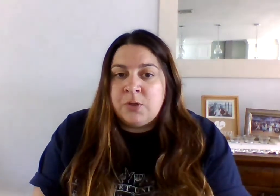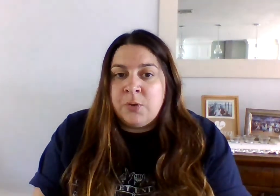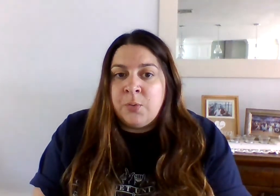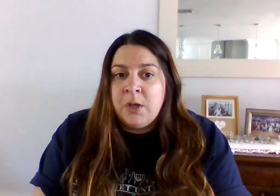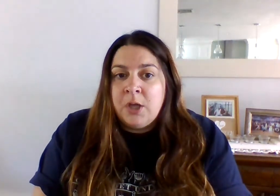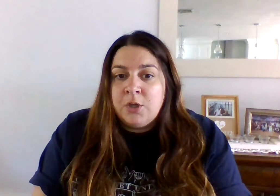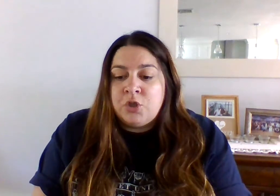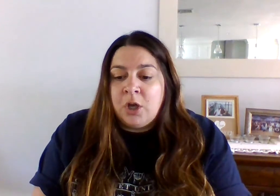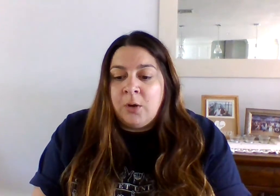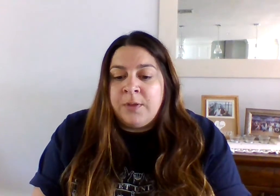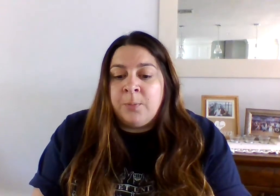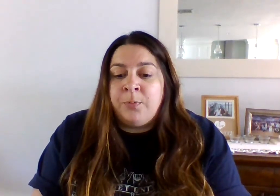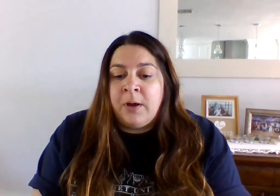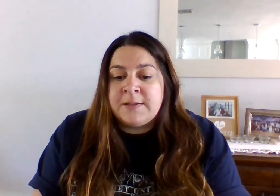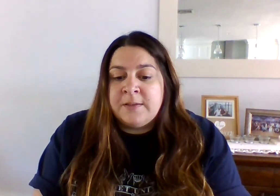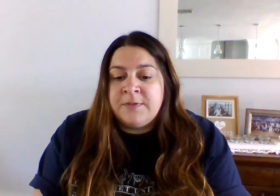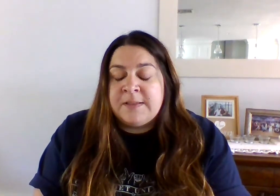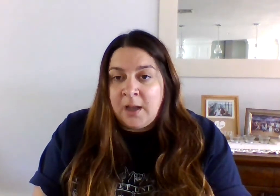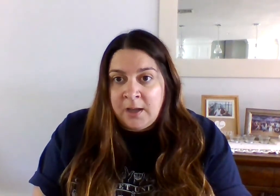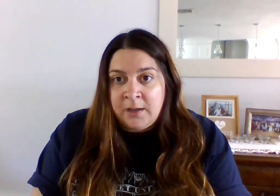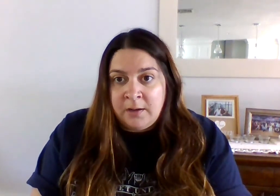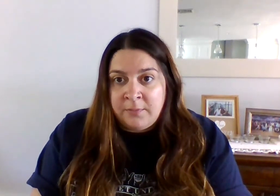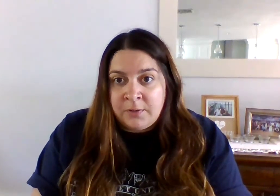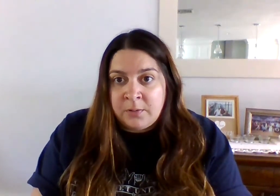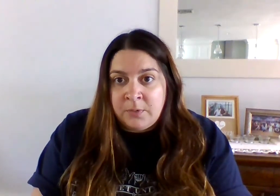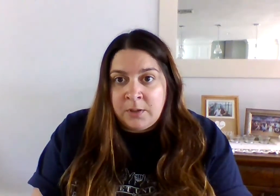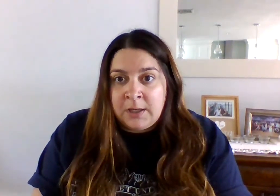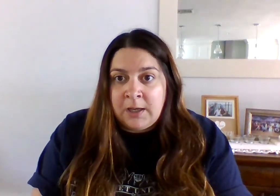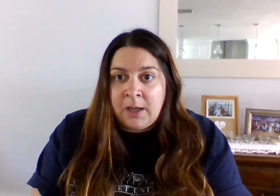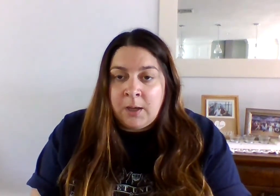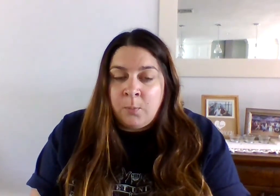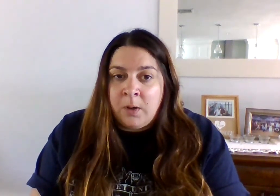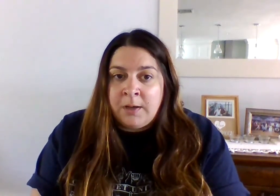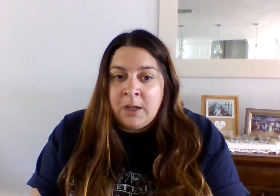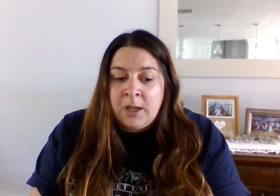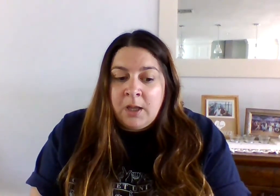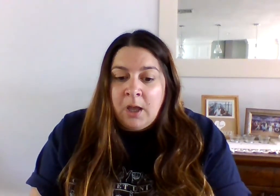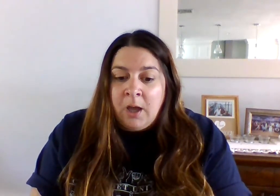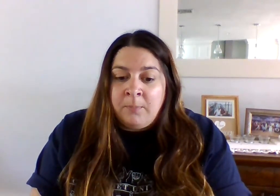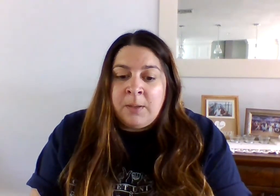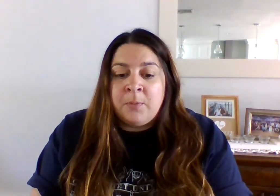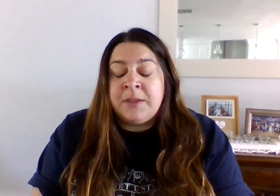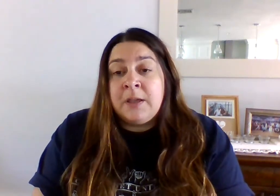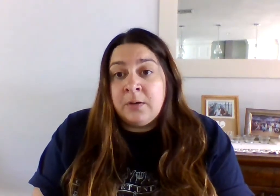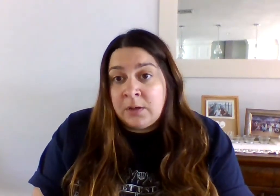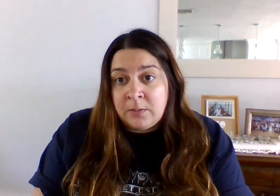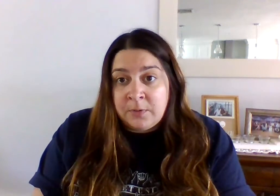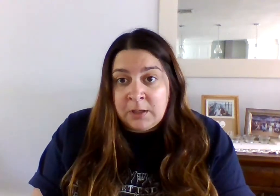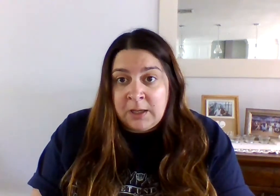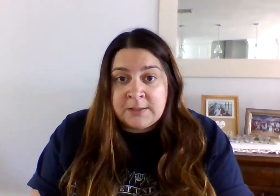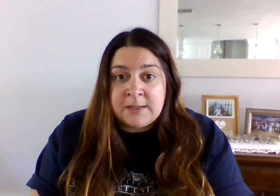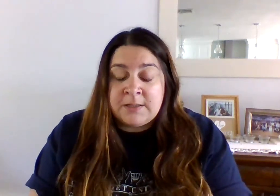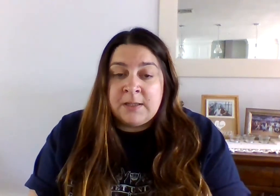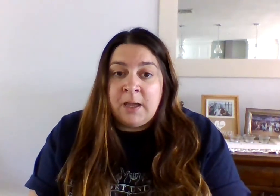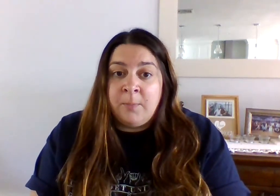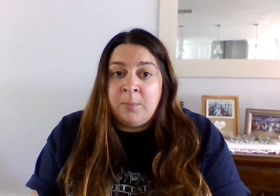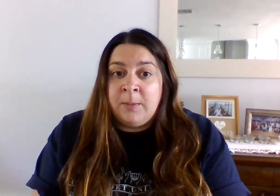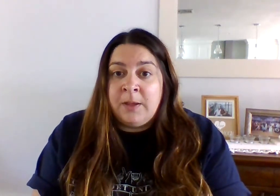to show the oppressive side of the community and what maybe what the hearing community has done to them, or maybe what